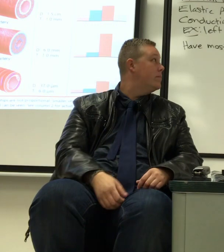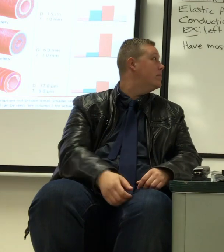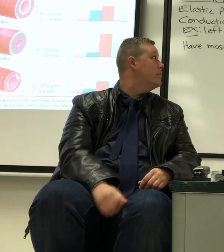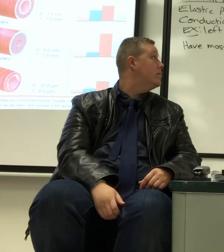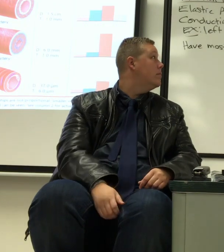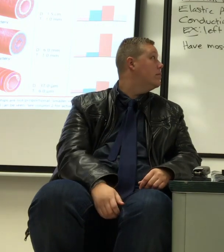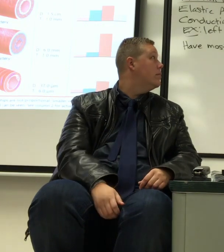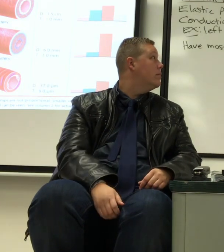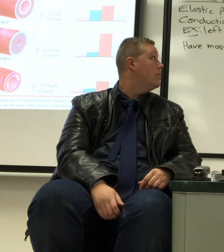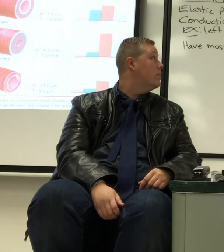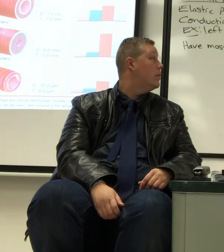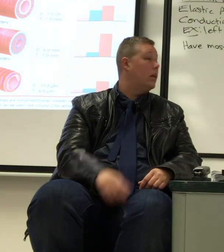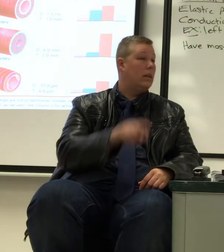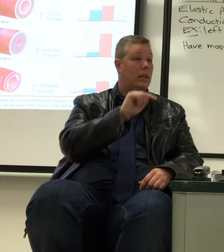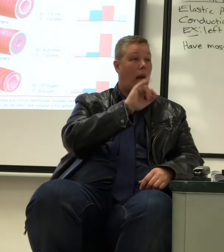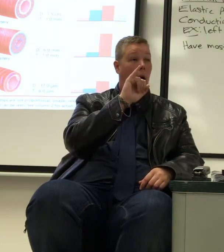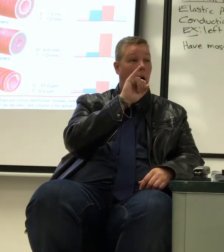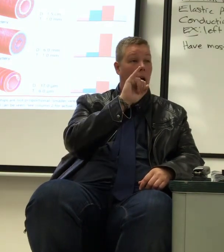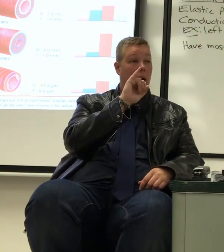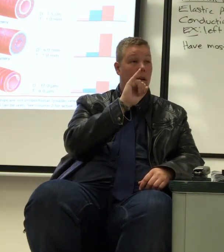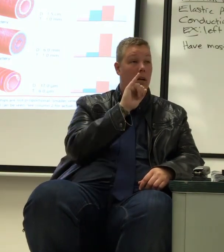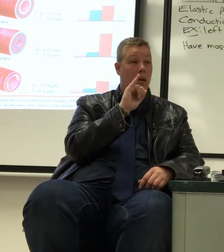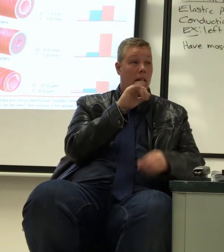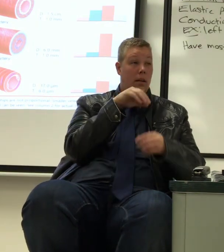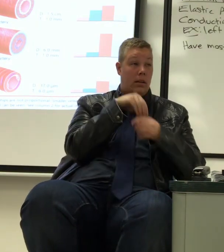What do you got? What is TI?